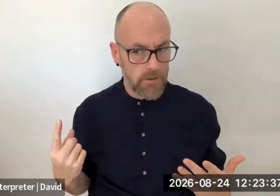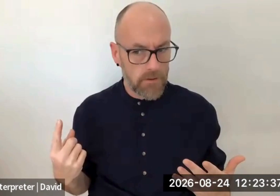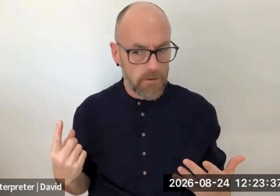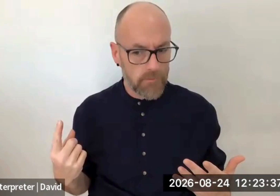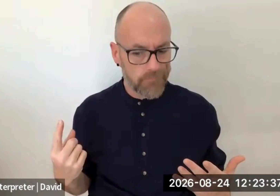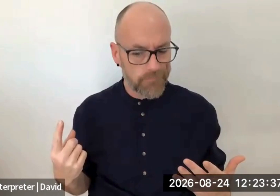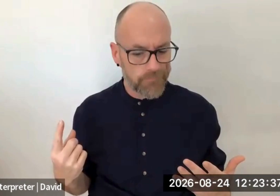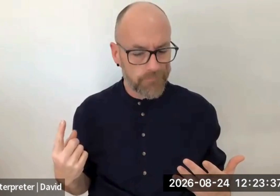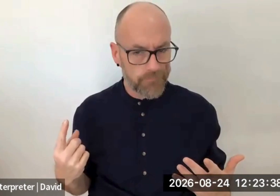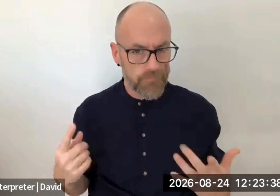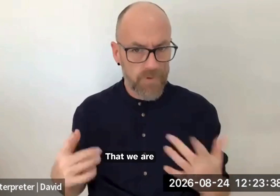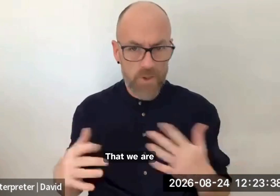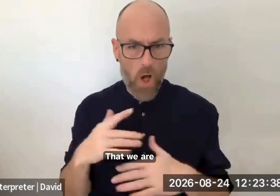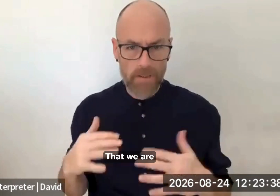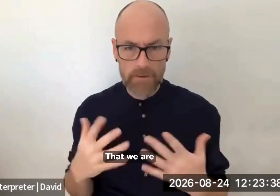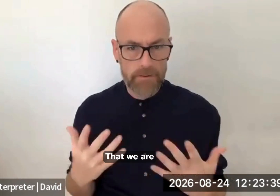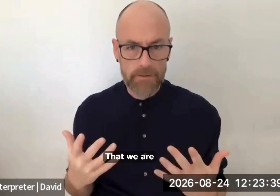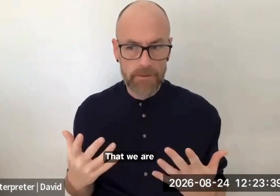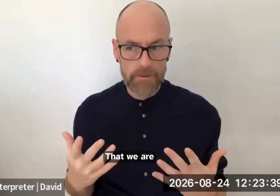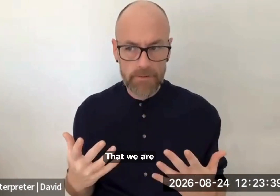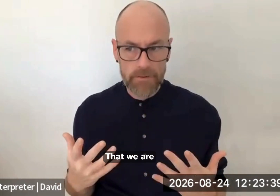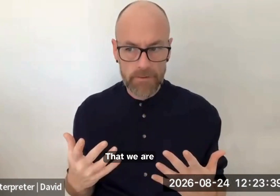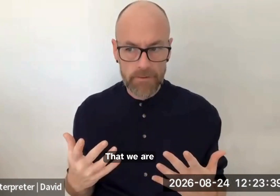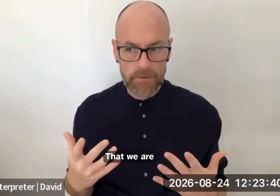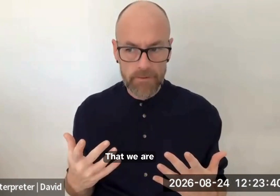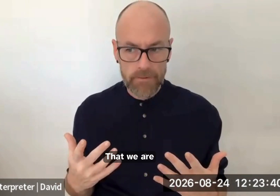society, that